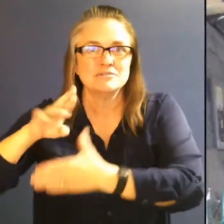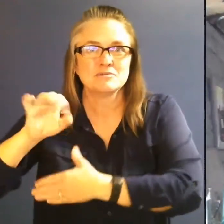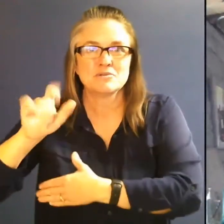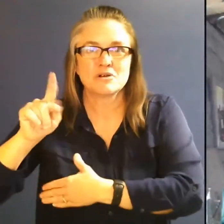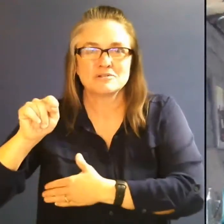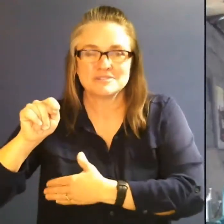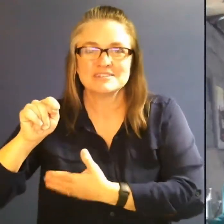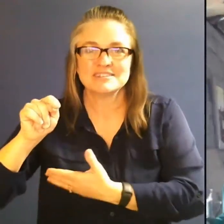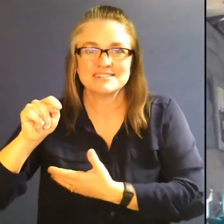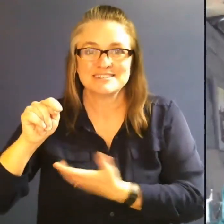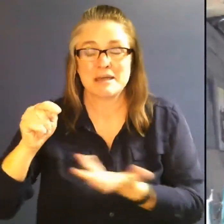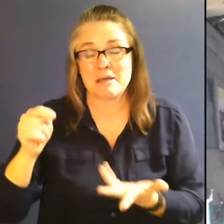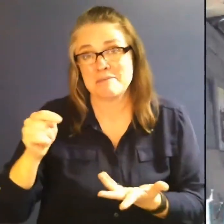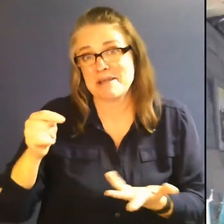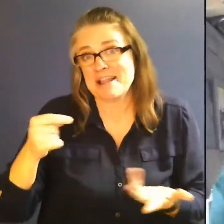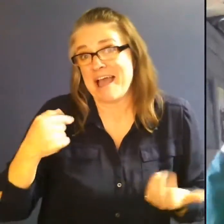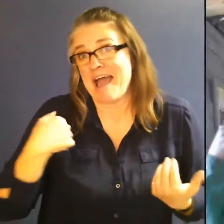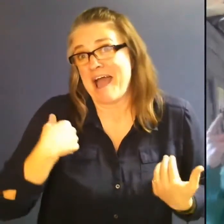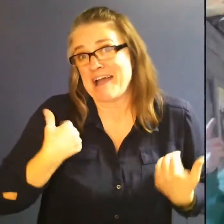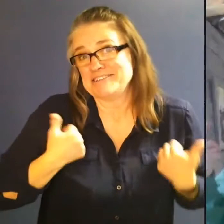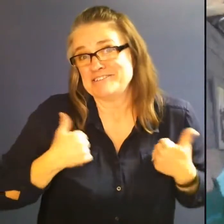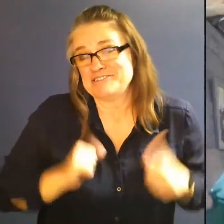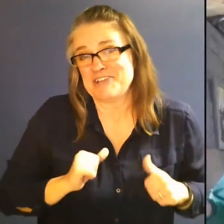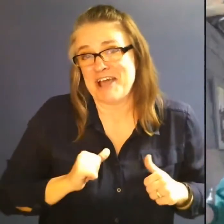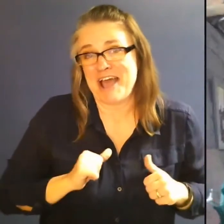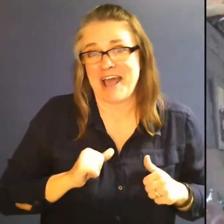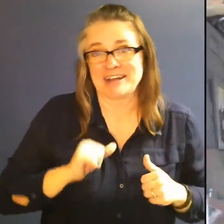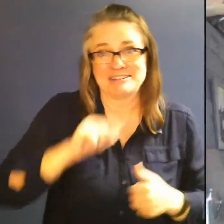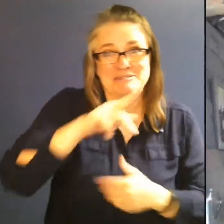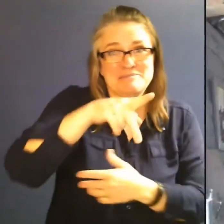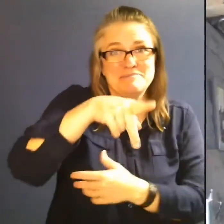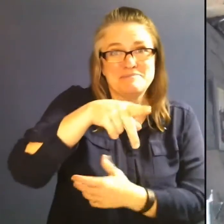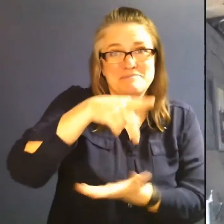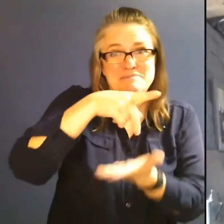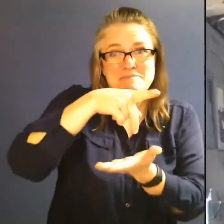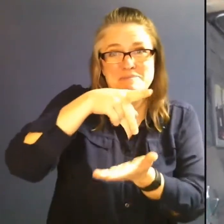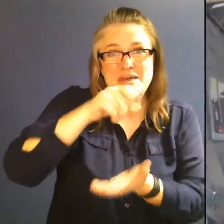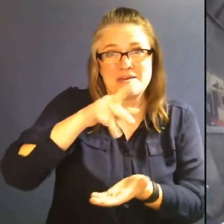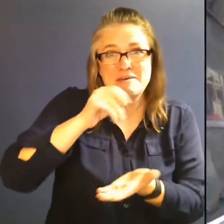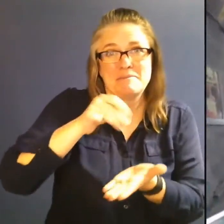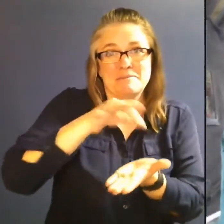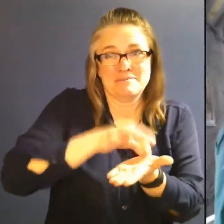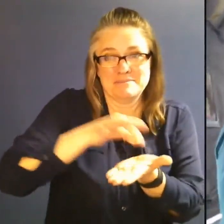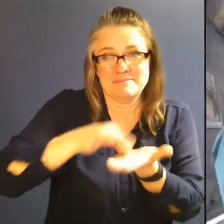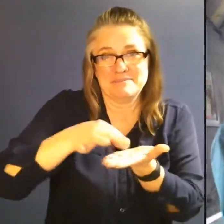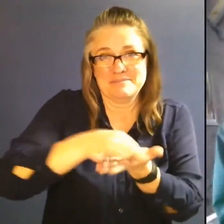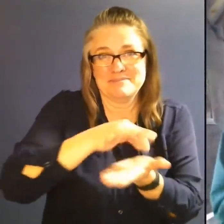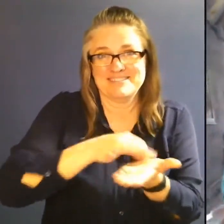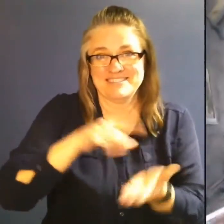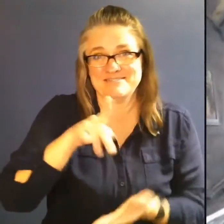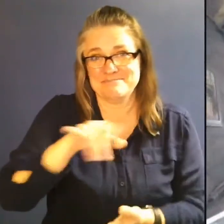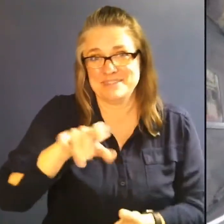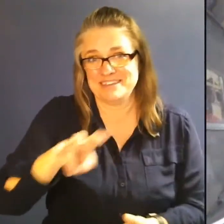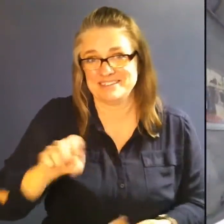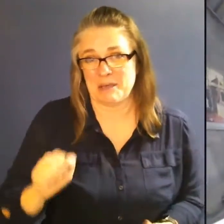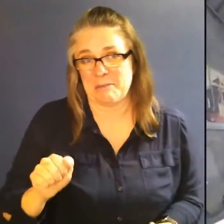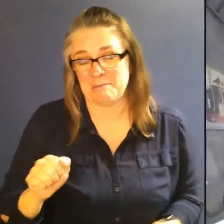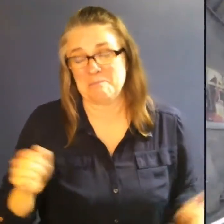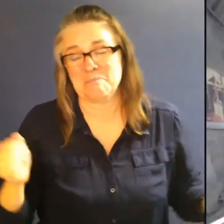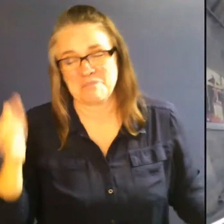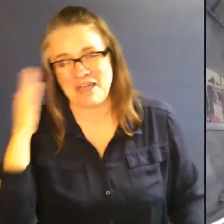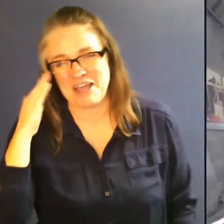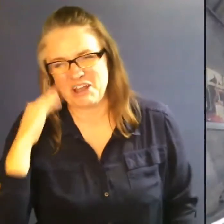pizza. I'm just saying. I'm a little cuckoo. So that's what we're doing in